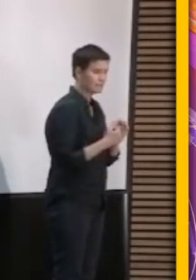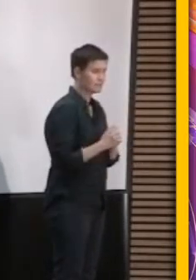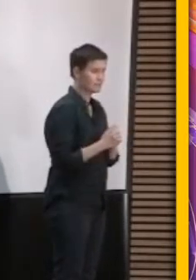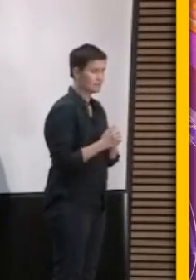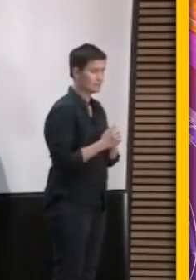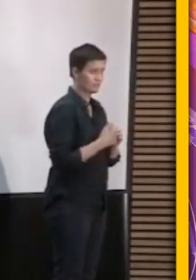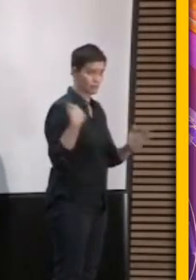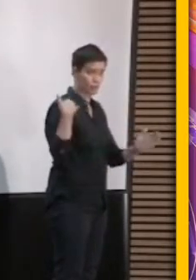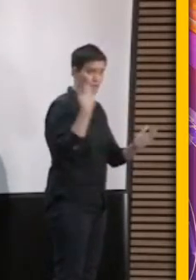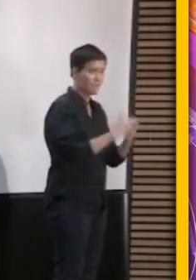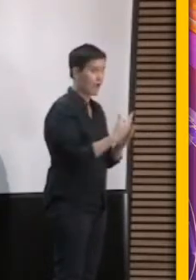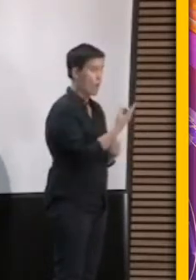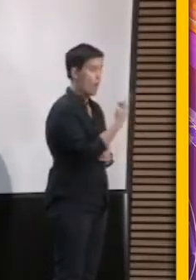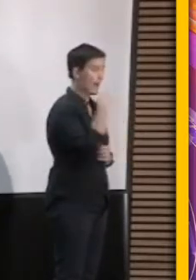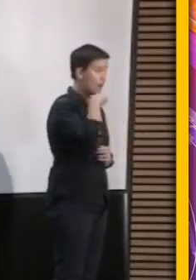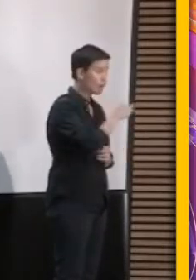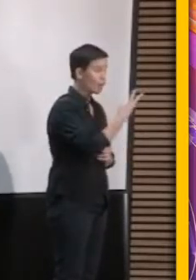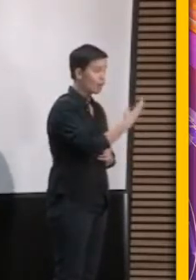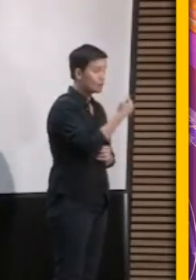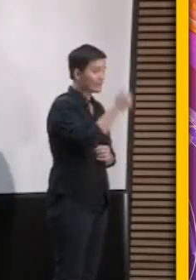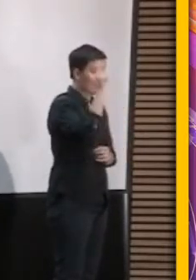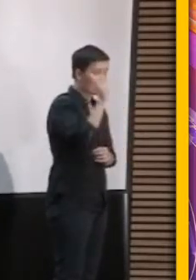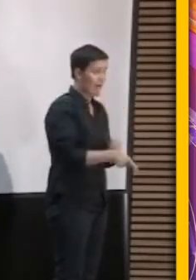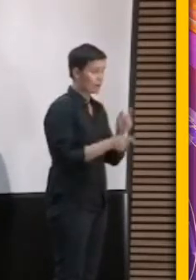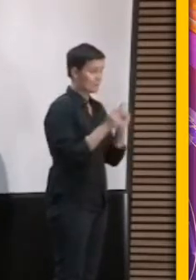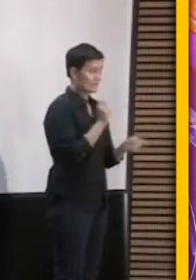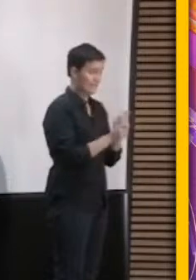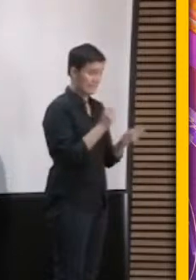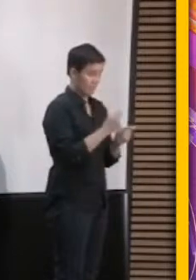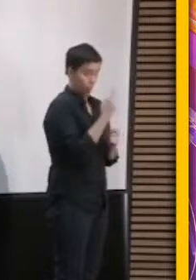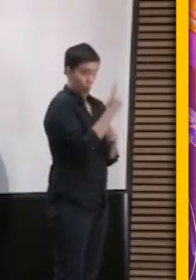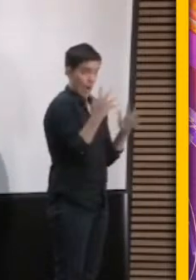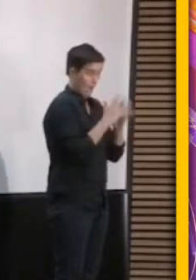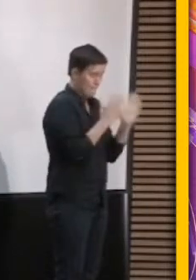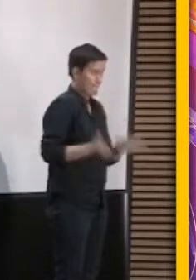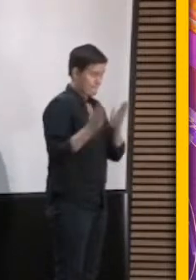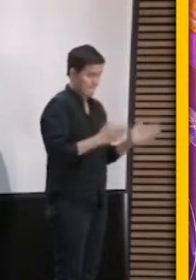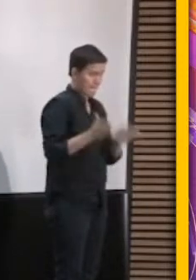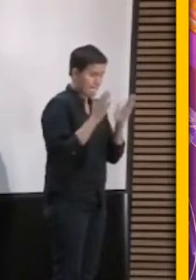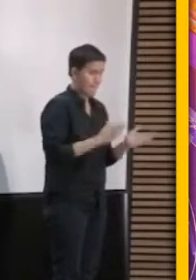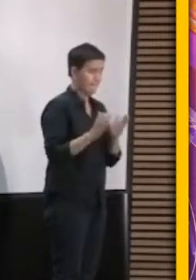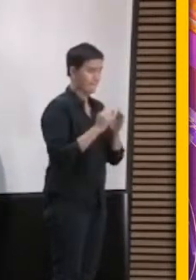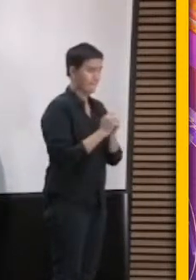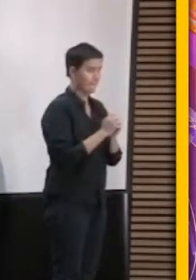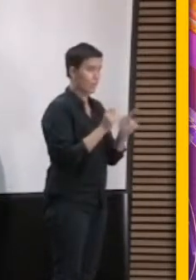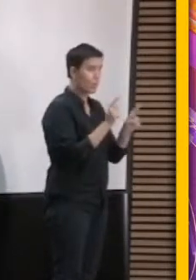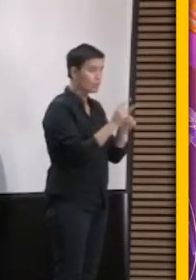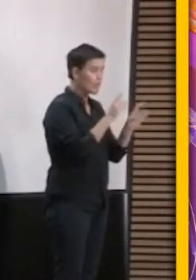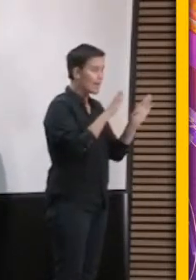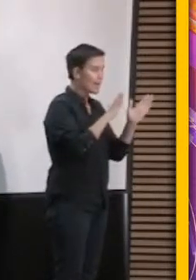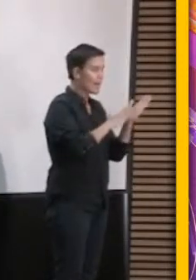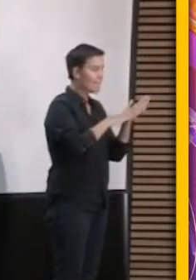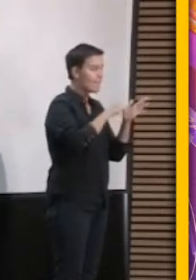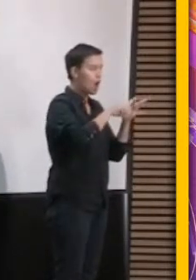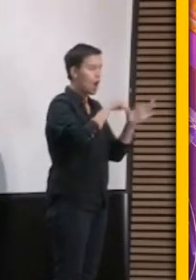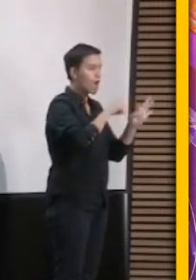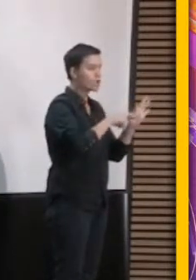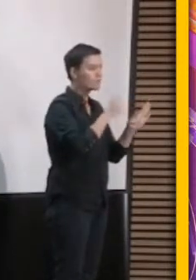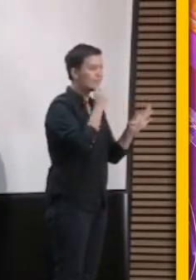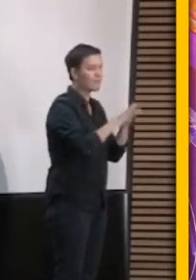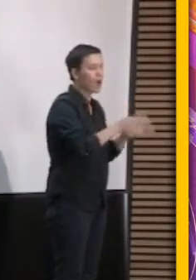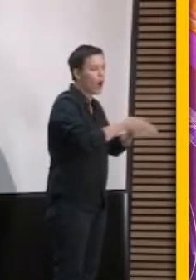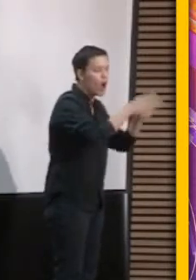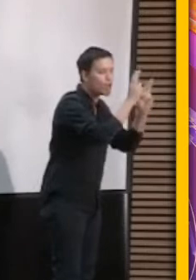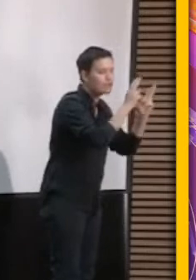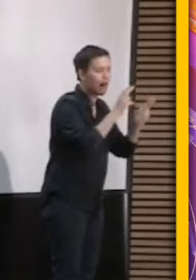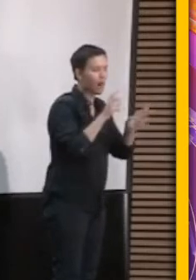136,000 tests in a week. A plan that has now seen the vast majority of Auckland MIQ staff tested. A plan that has seen